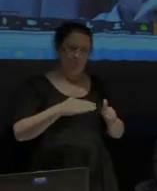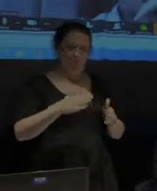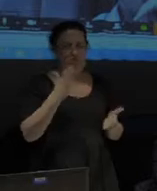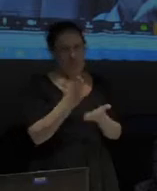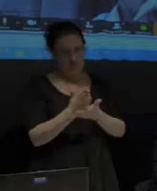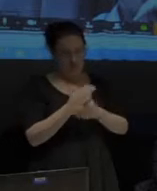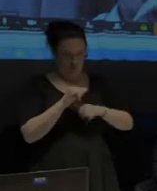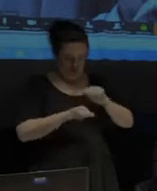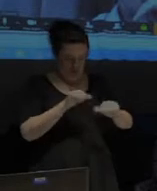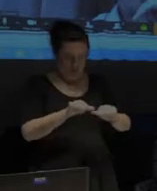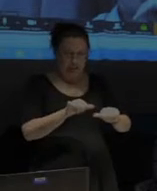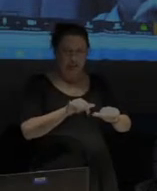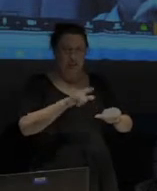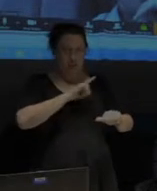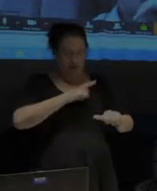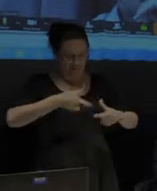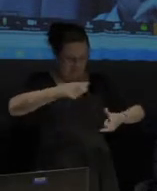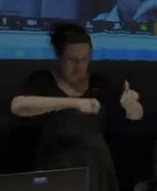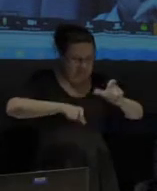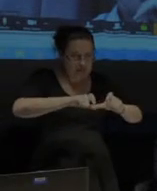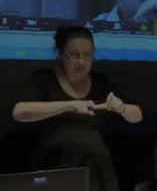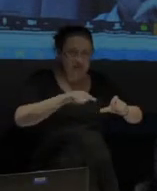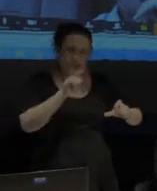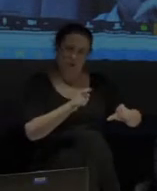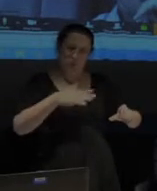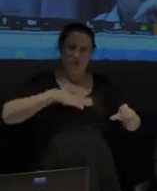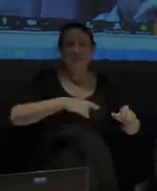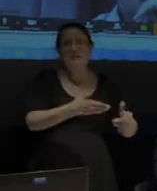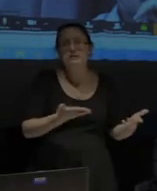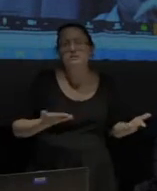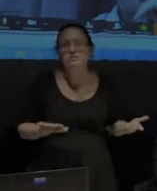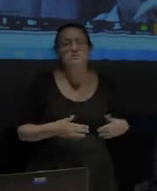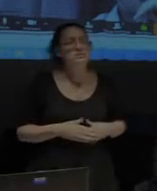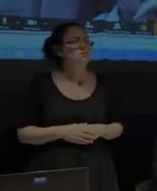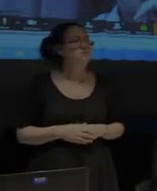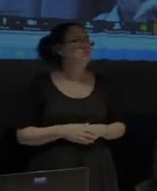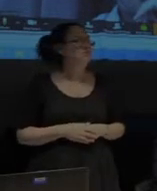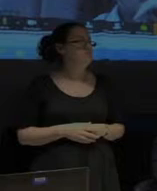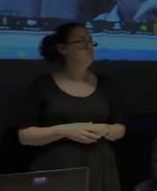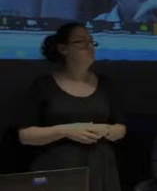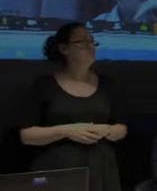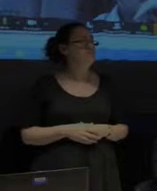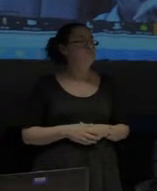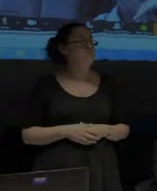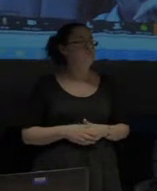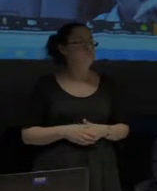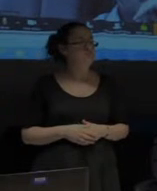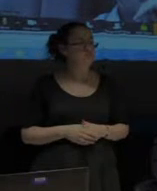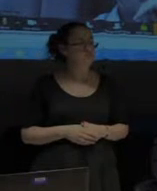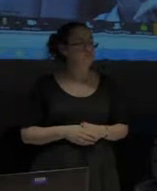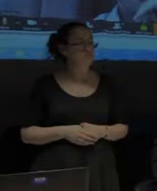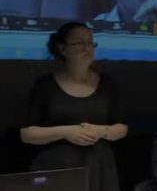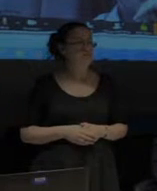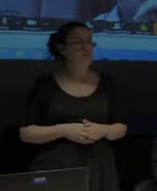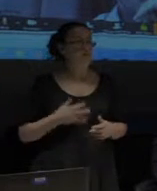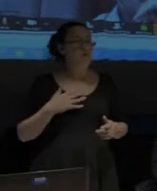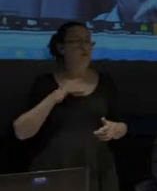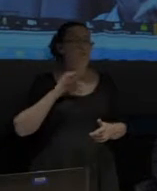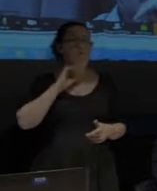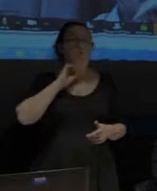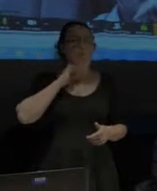because that's the physics, and physics is how you run things. But the really good news is that the goodwill,